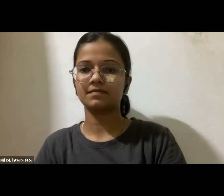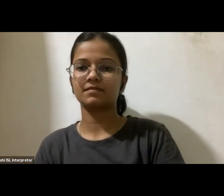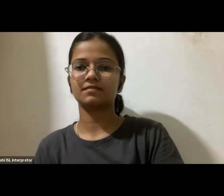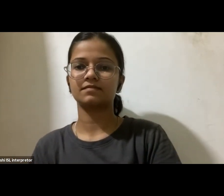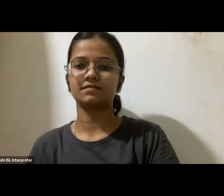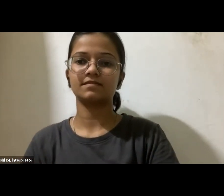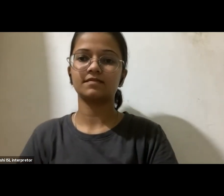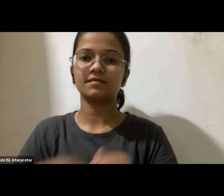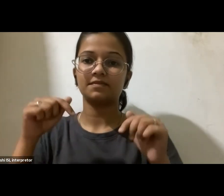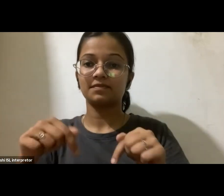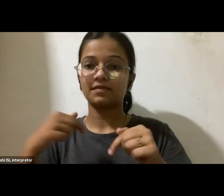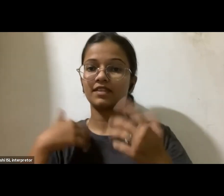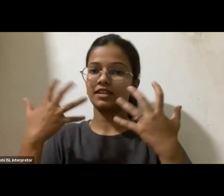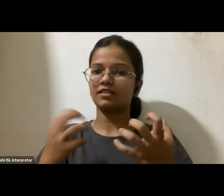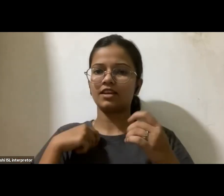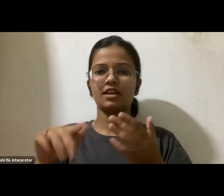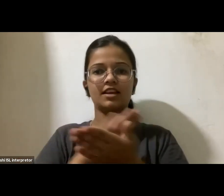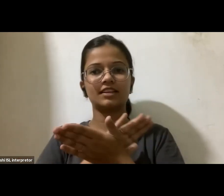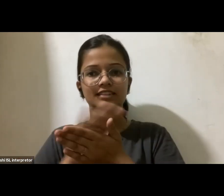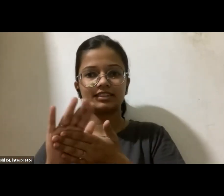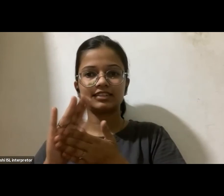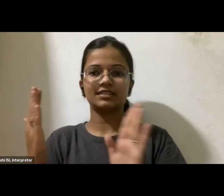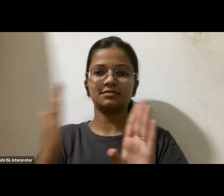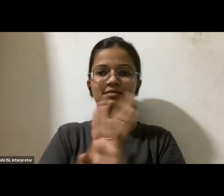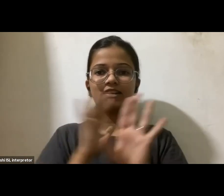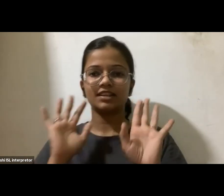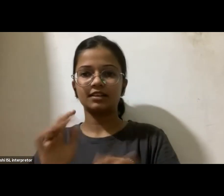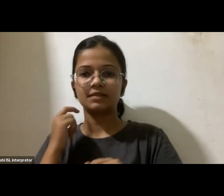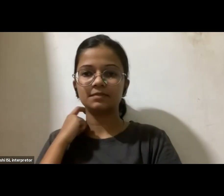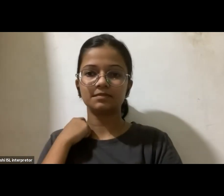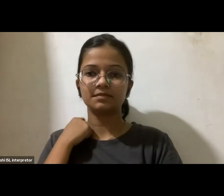Okay, we have kind of finished early.